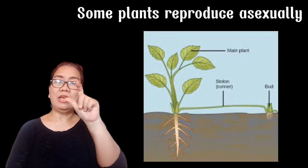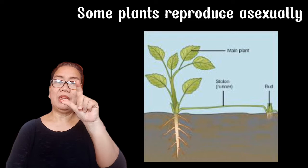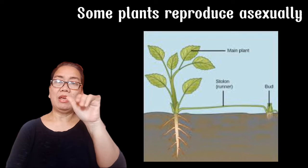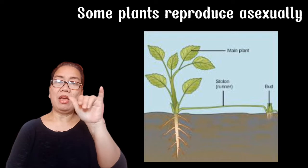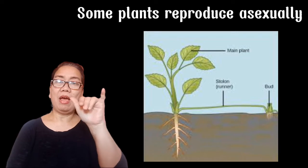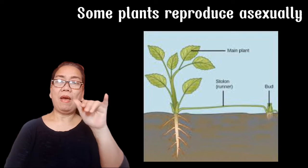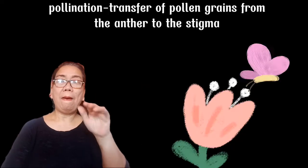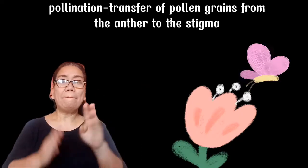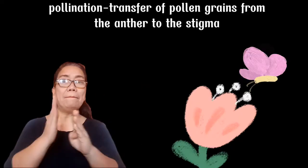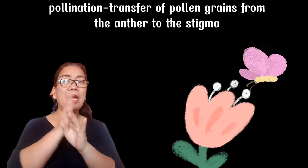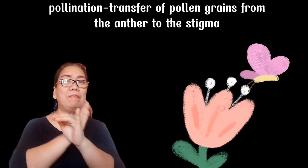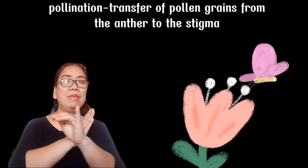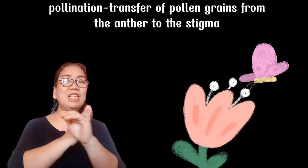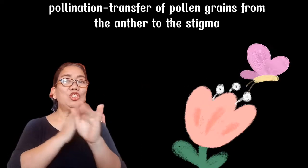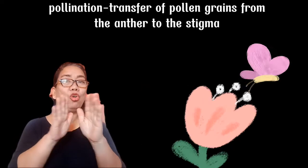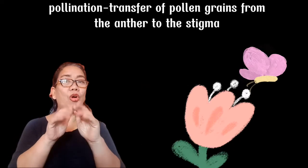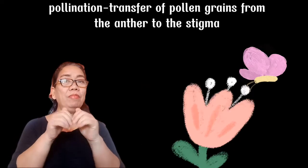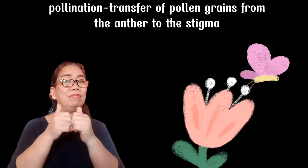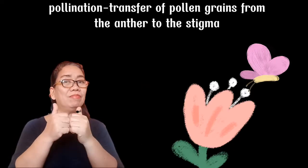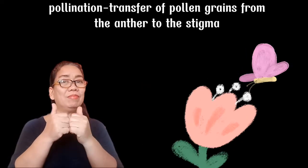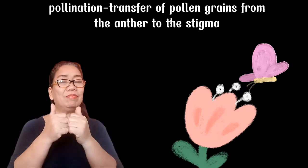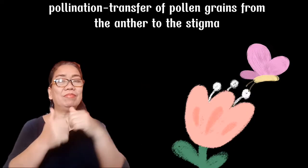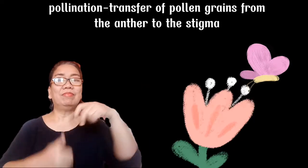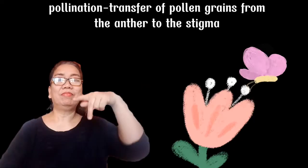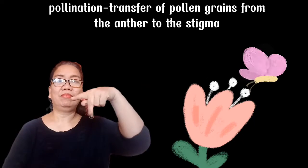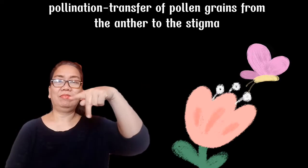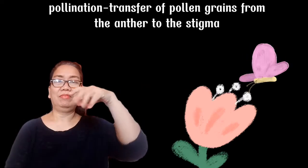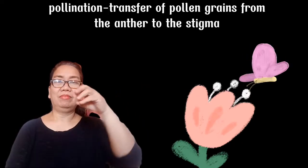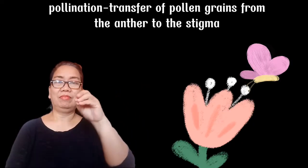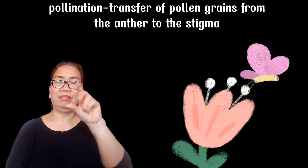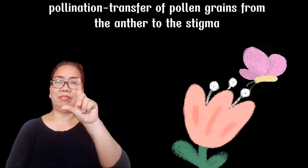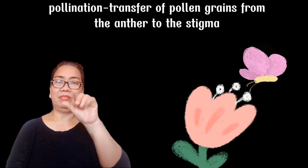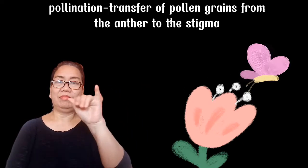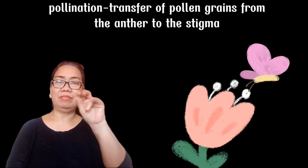asexually by means of